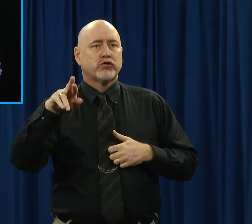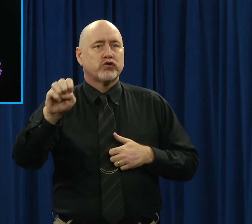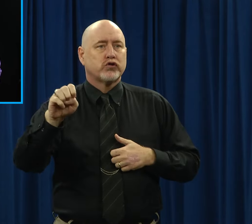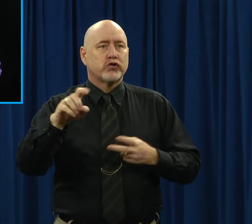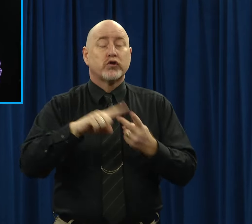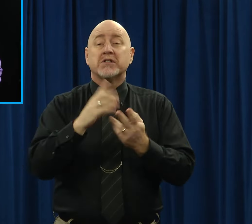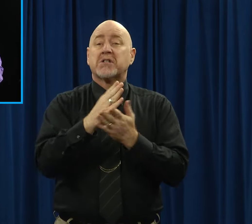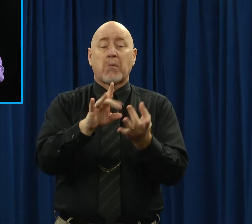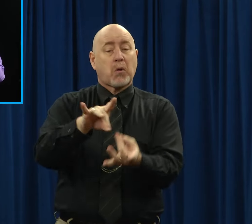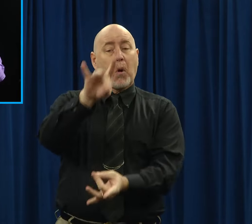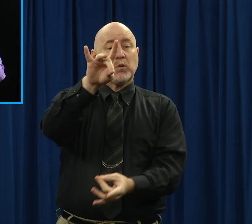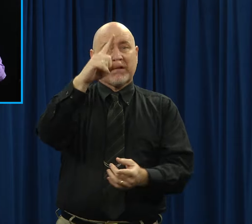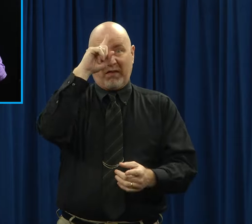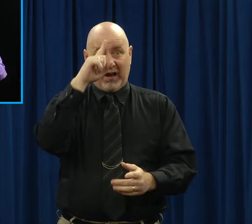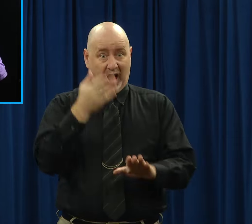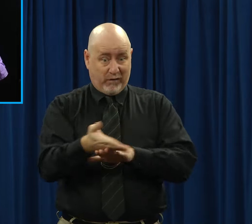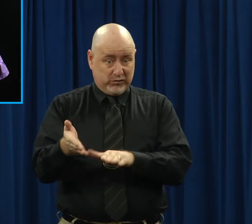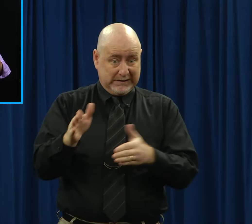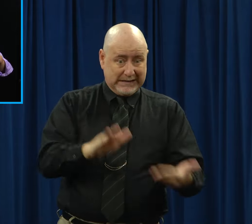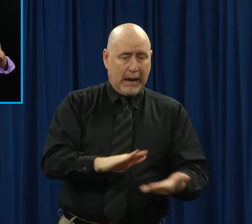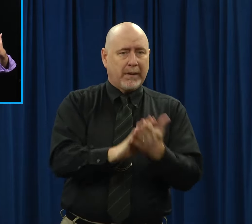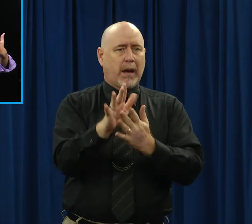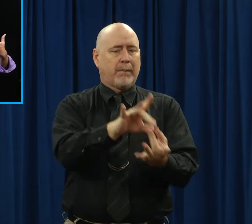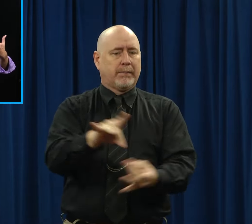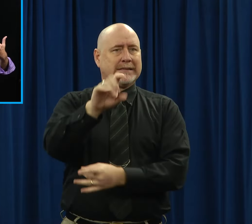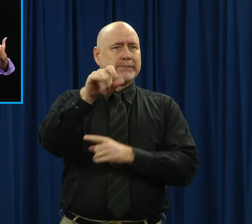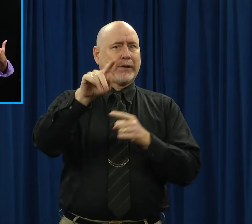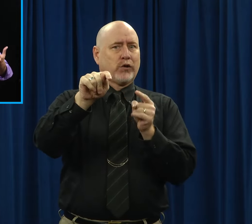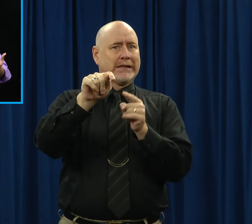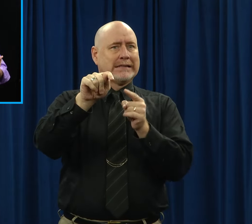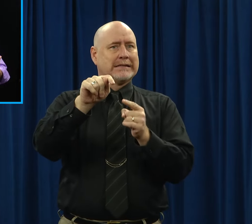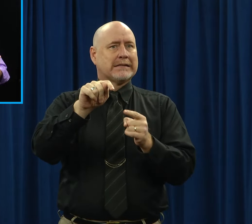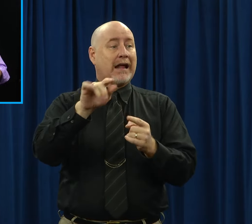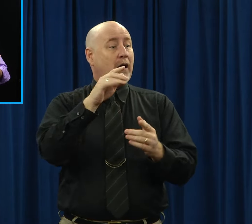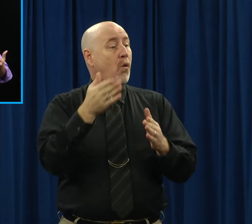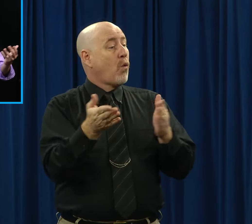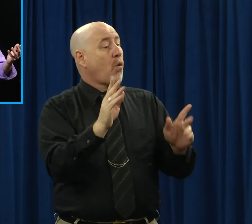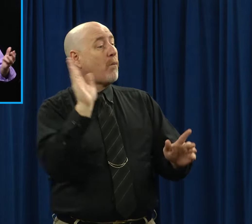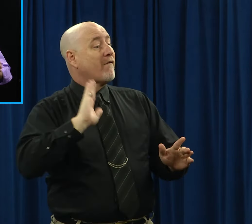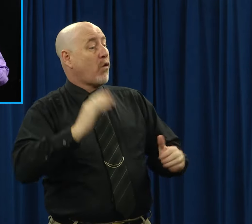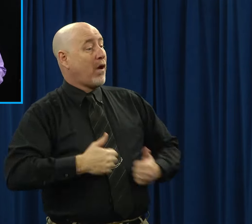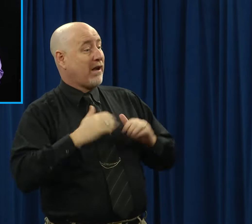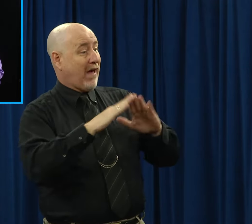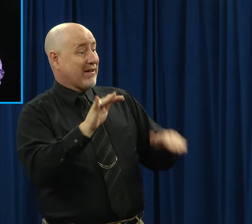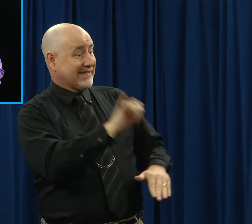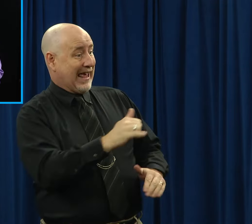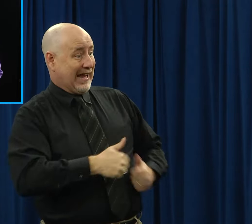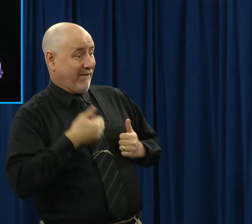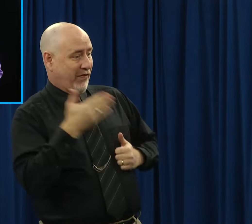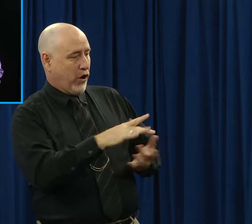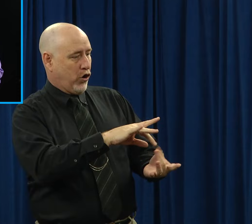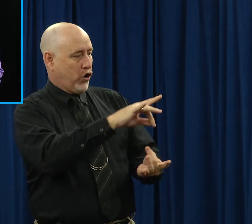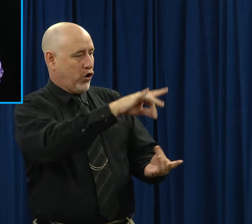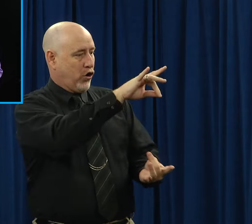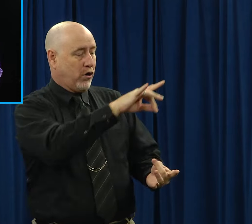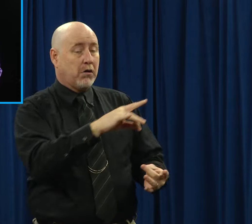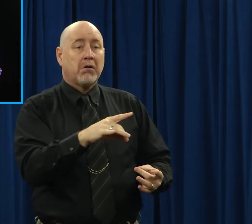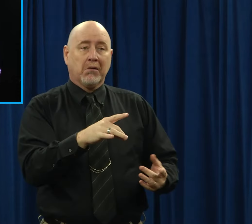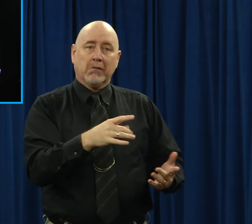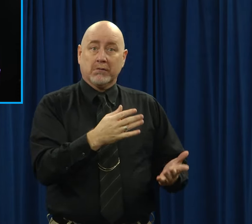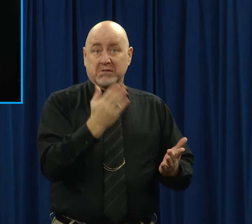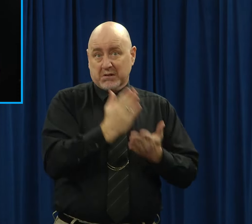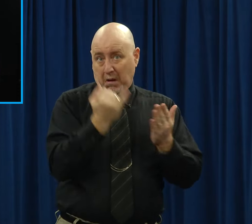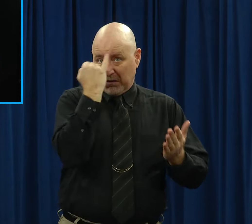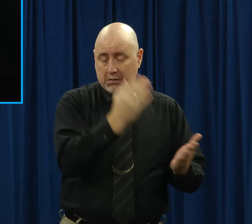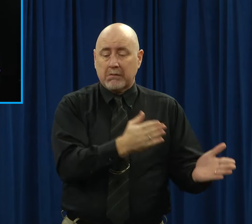of a ghost, and they have the idea that you come back as a spirit and you live in the house where you used to dwell. Some have the